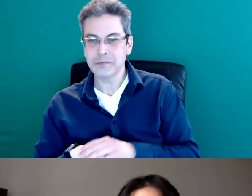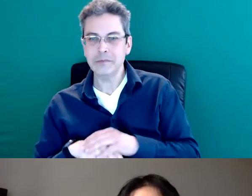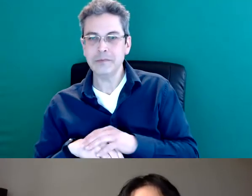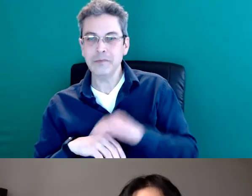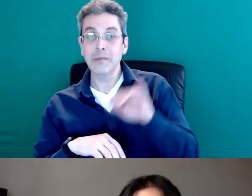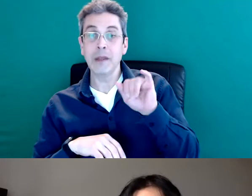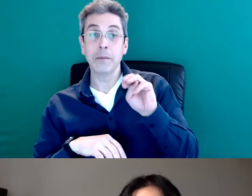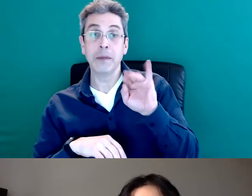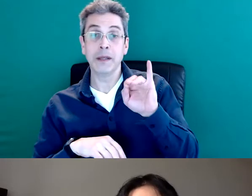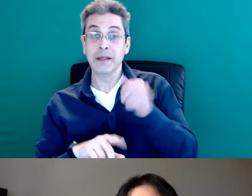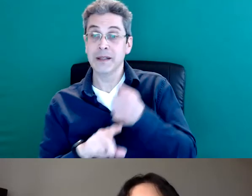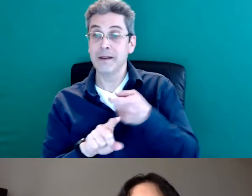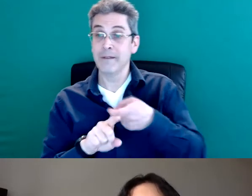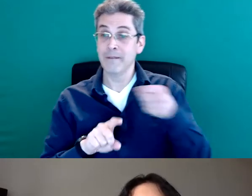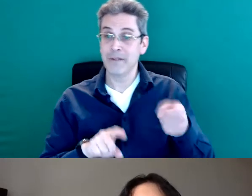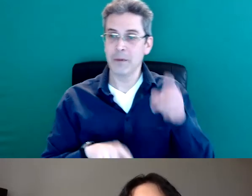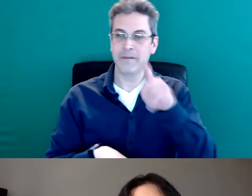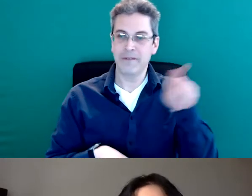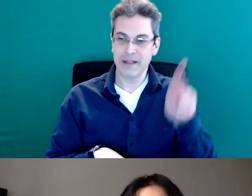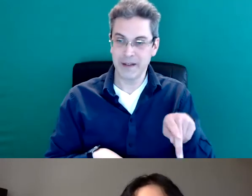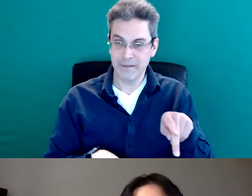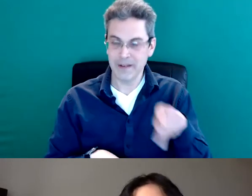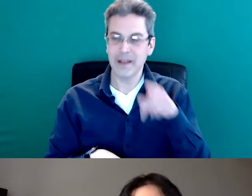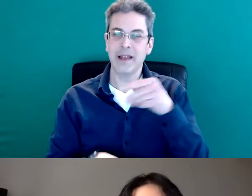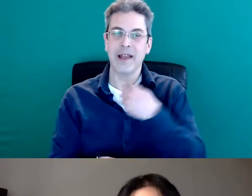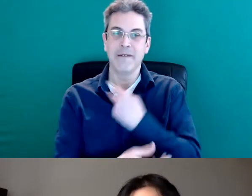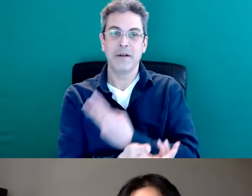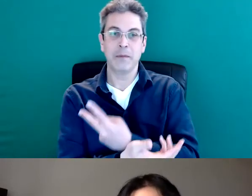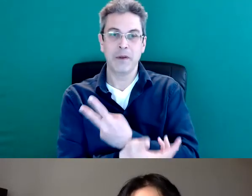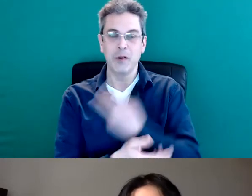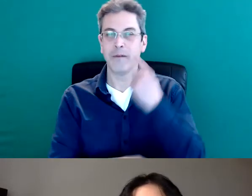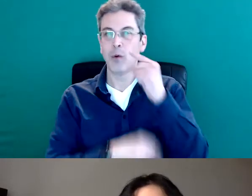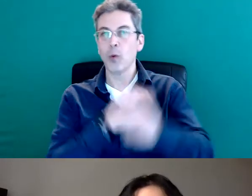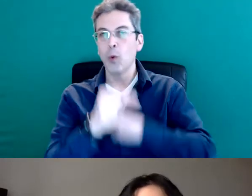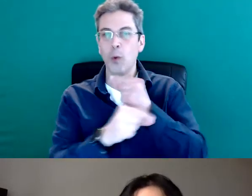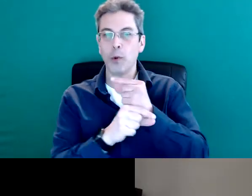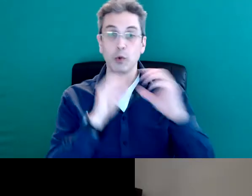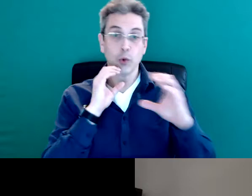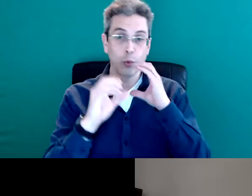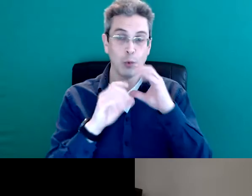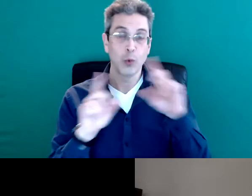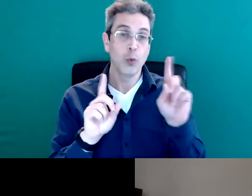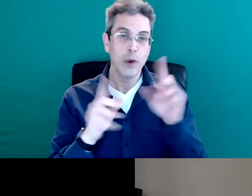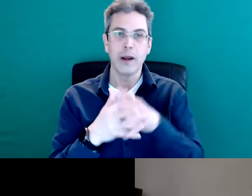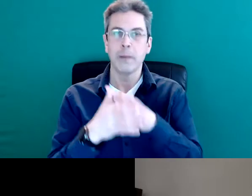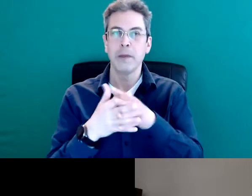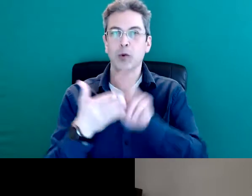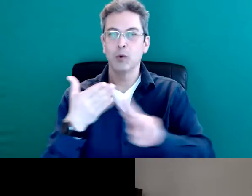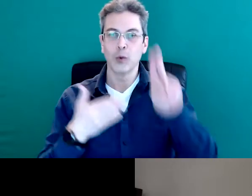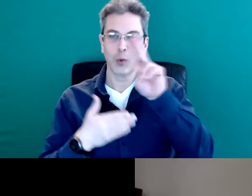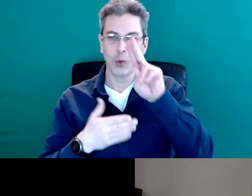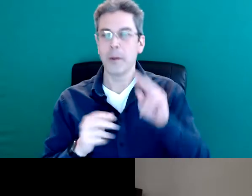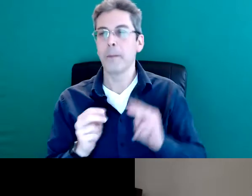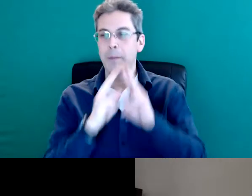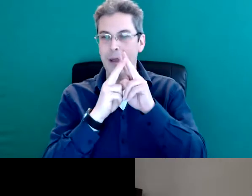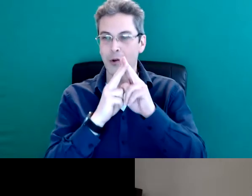Imani is from Philadelphia area and holds a master's in global communications from the American University of Paris. Her published